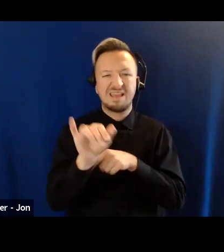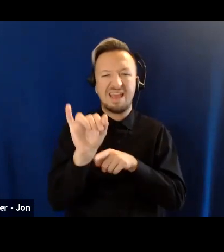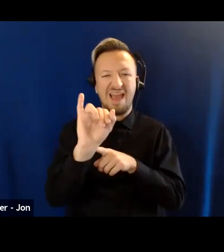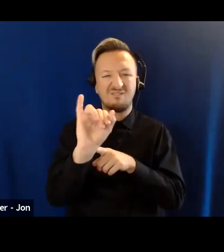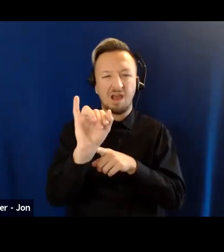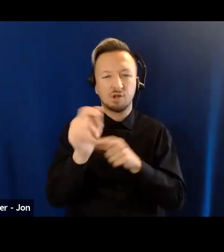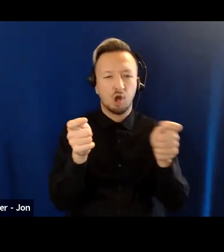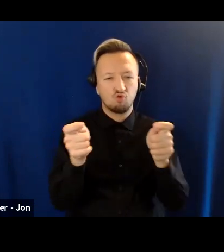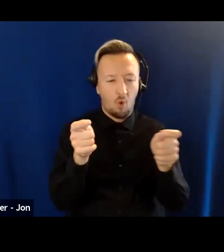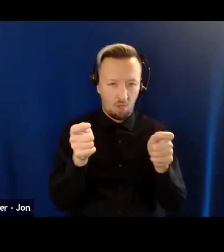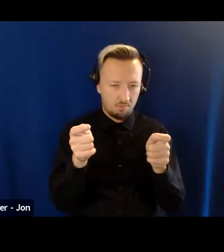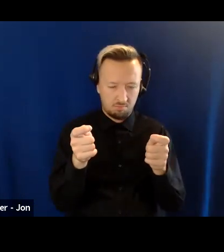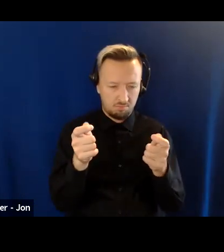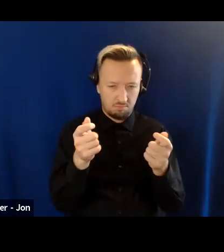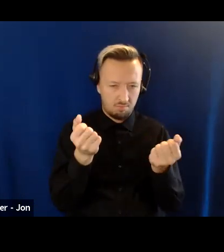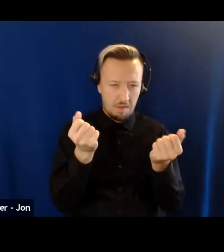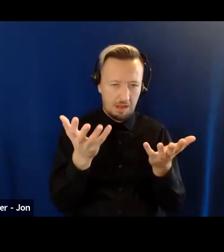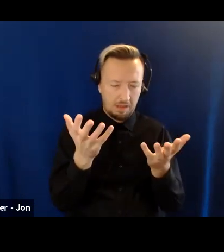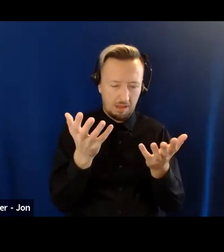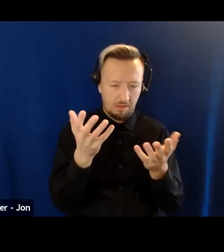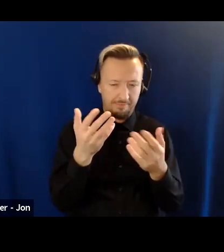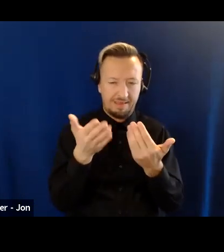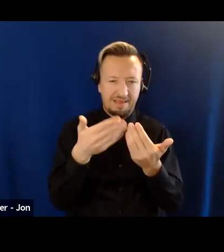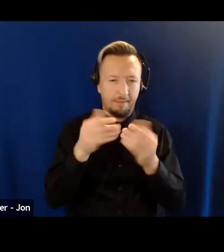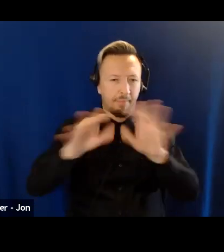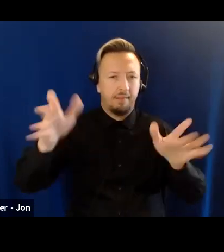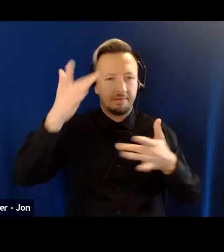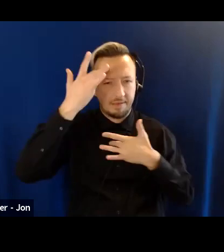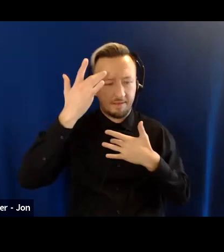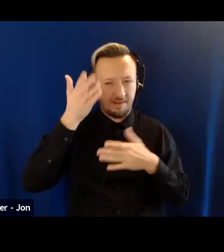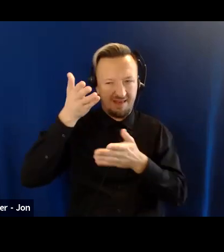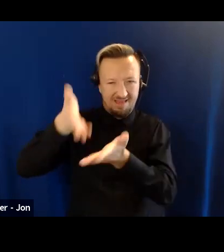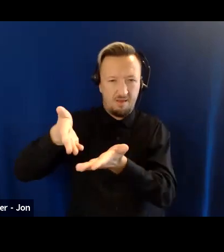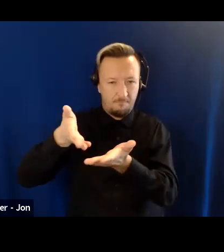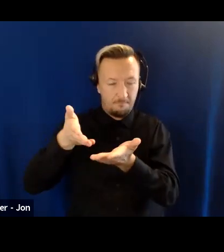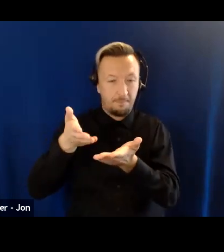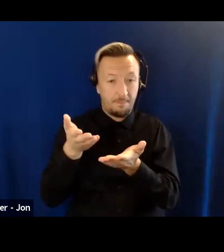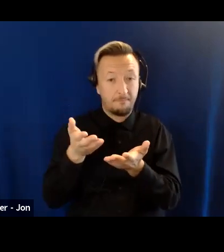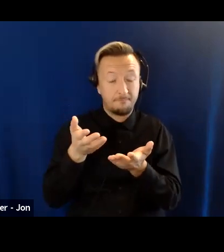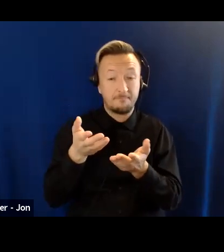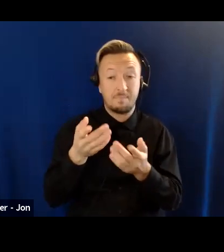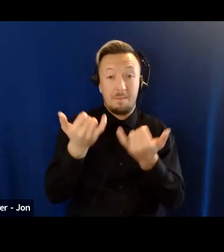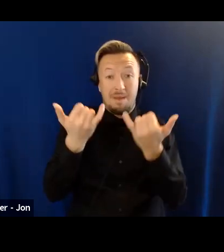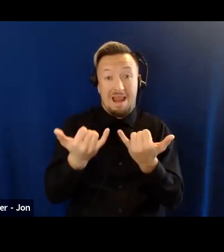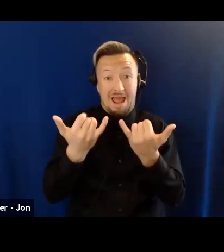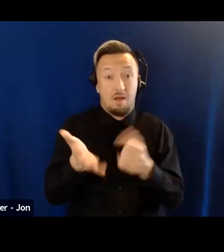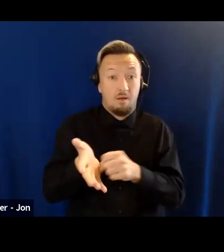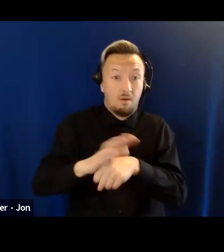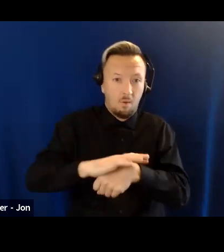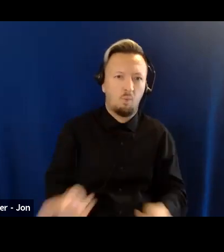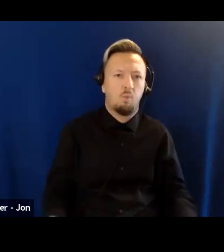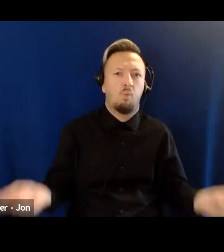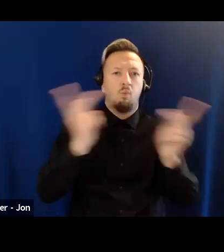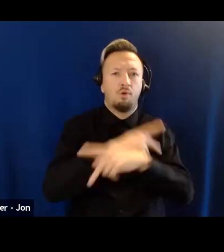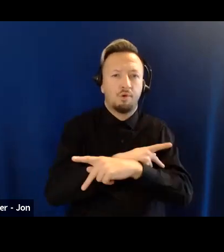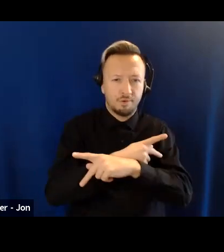early on in the pandemic, we've seen facilities going without PPE, reusing masks for weeks at a